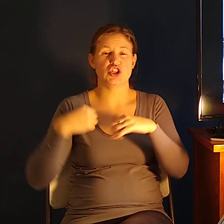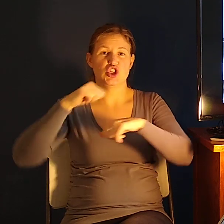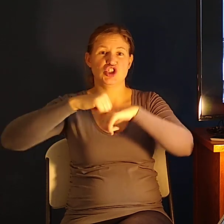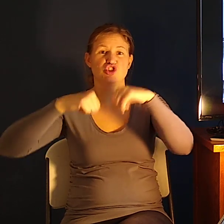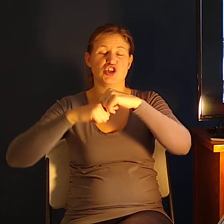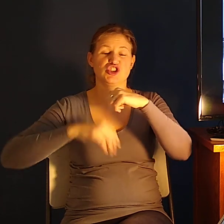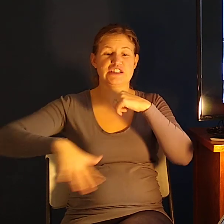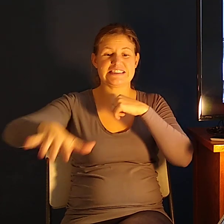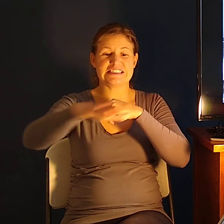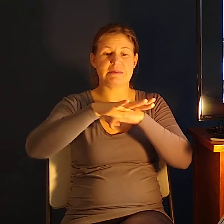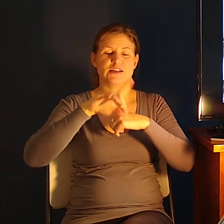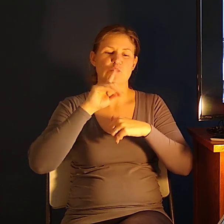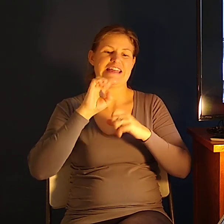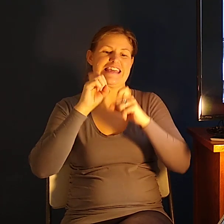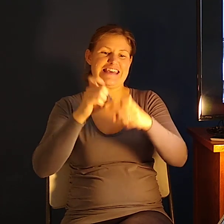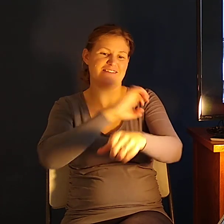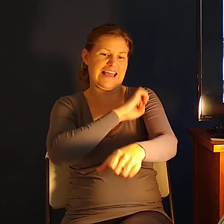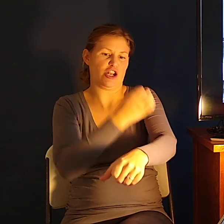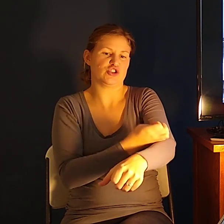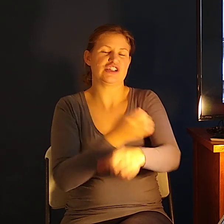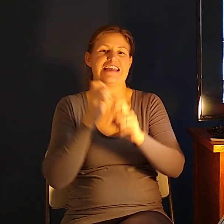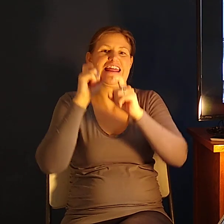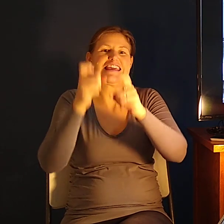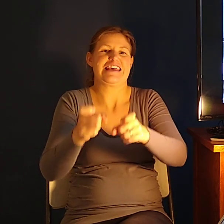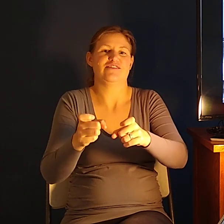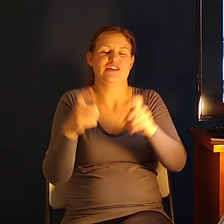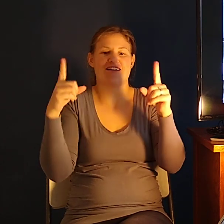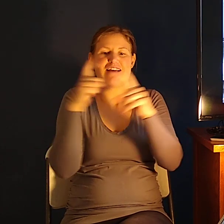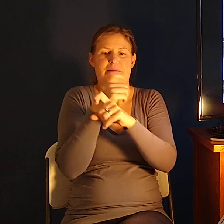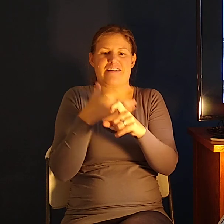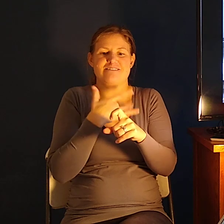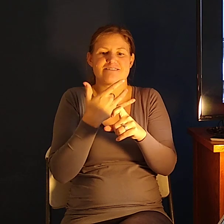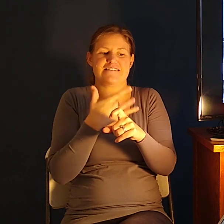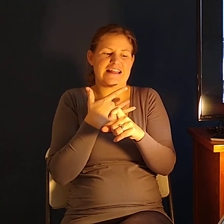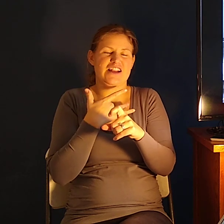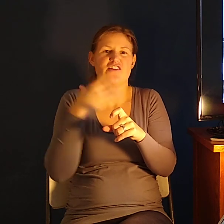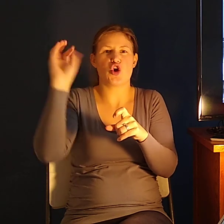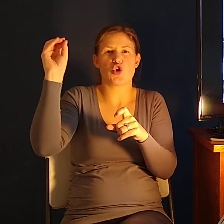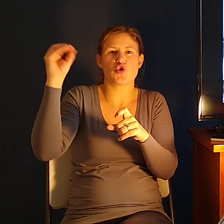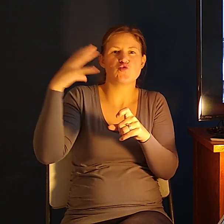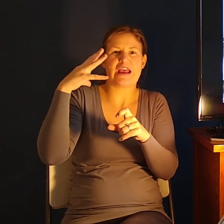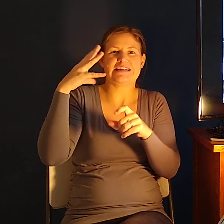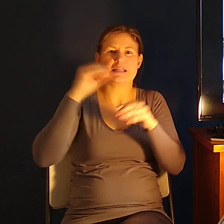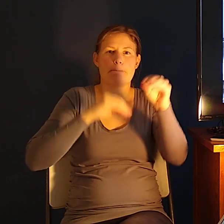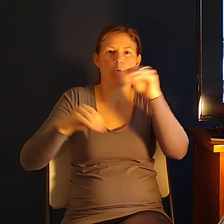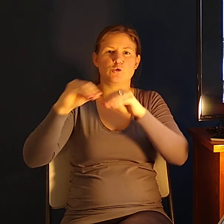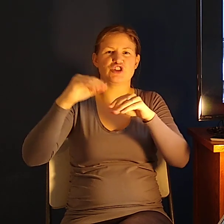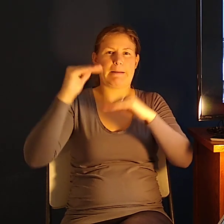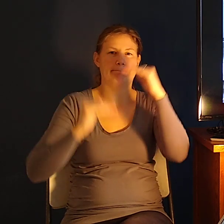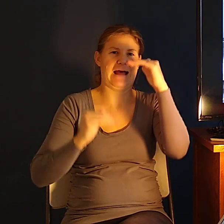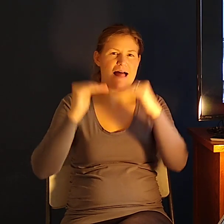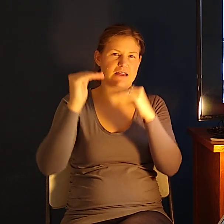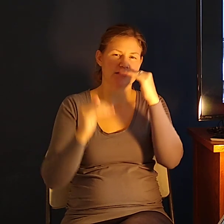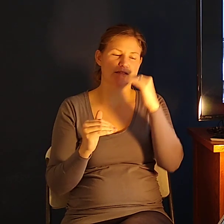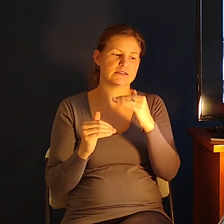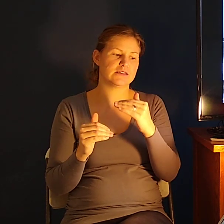space energizes and gives a complex sense of grace and motion and balance. And I might just add